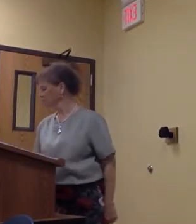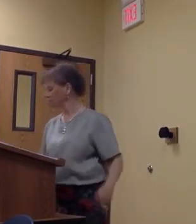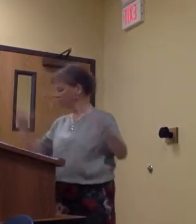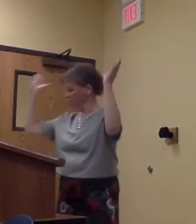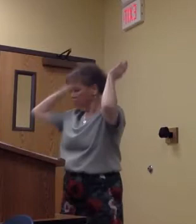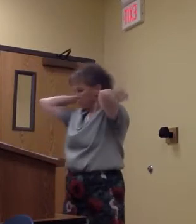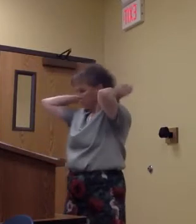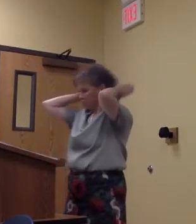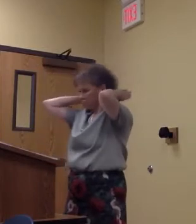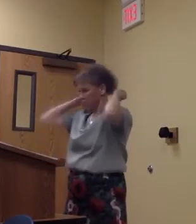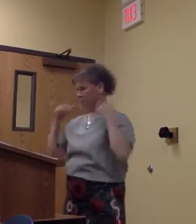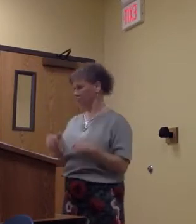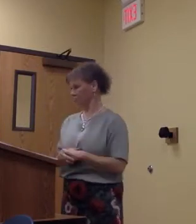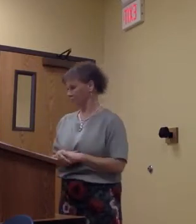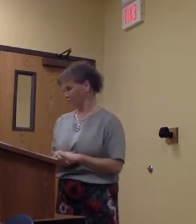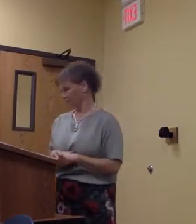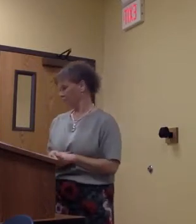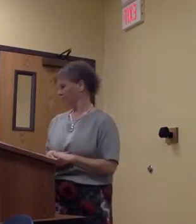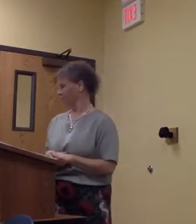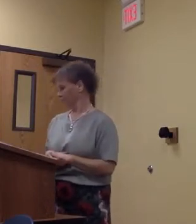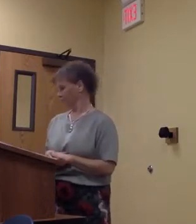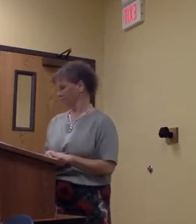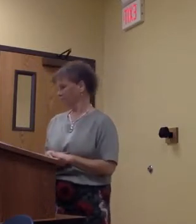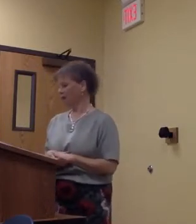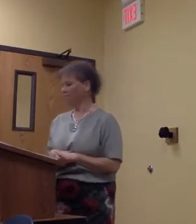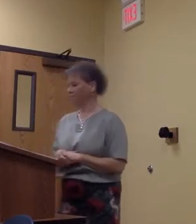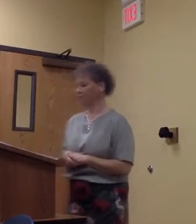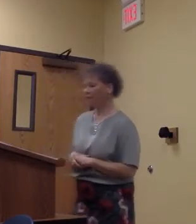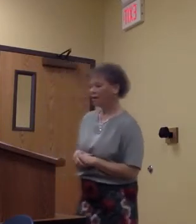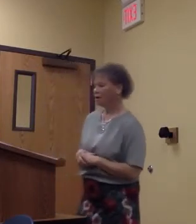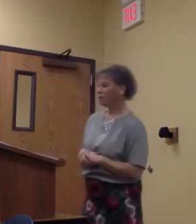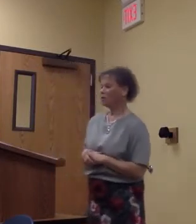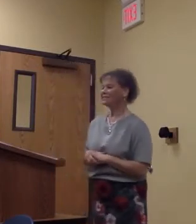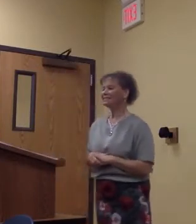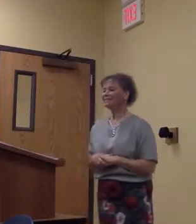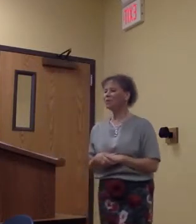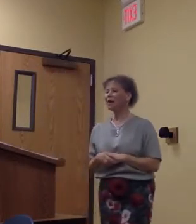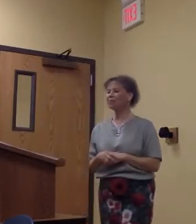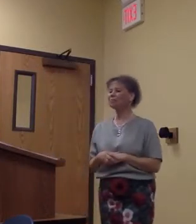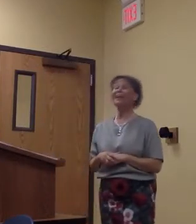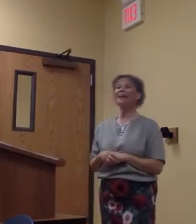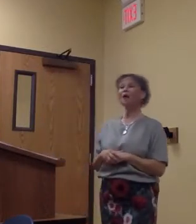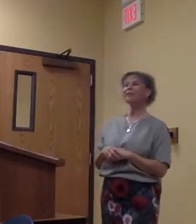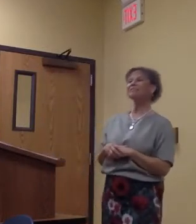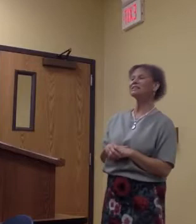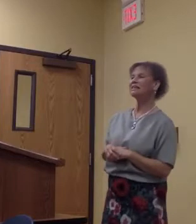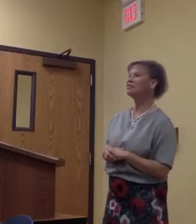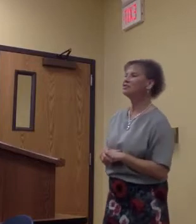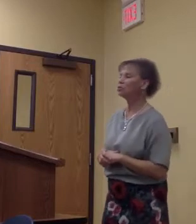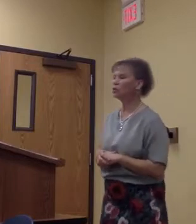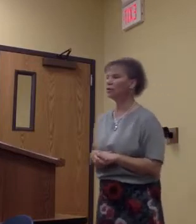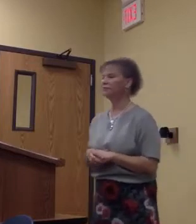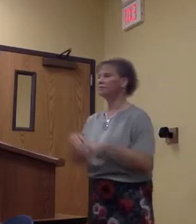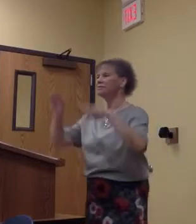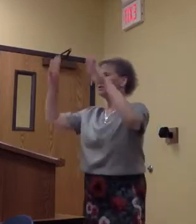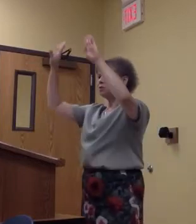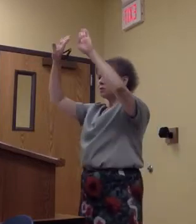TV. Backpack. Okay. 161. Now we get to the individual roof, where we're